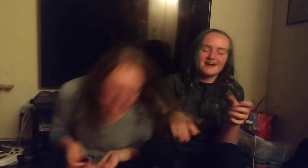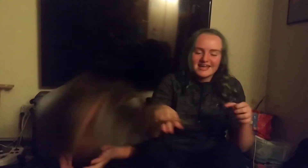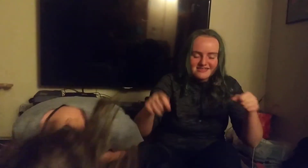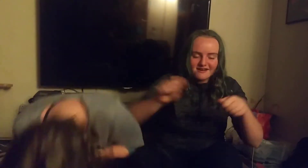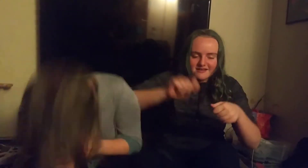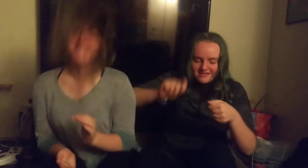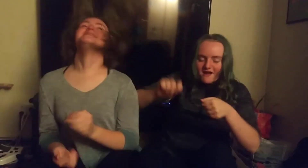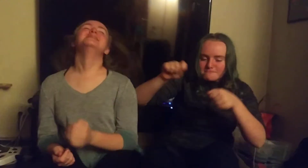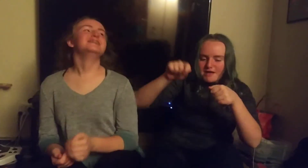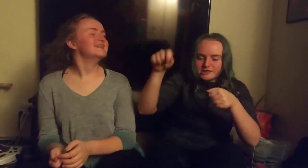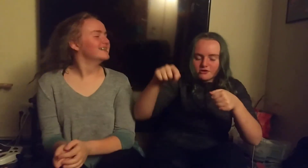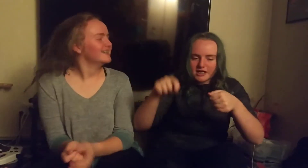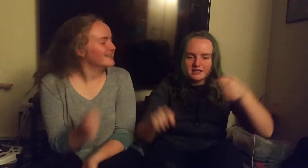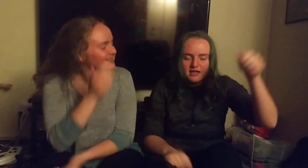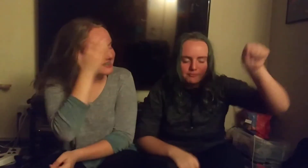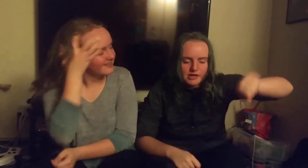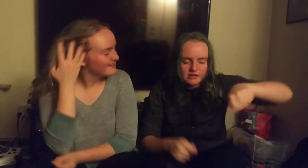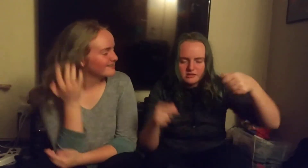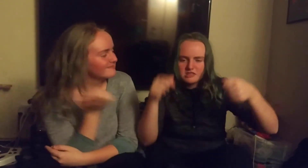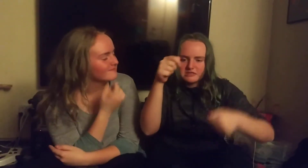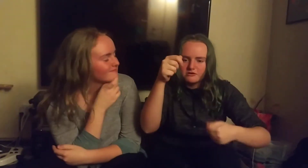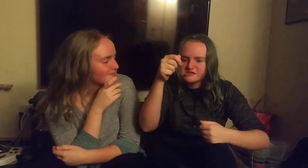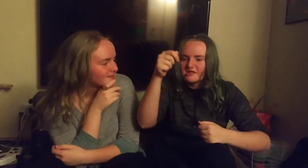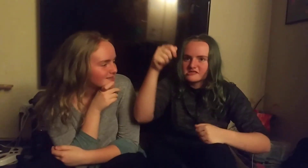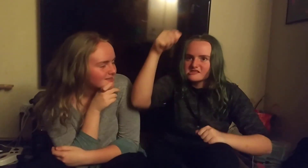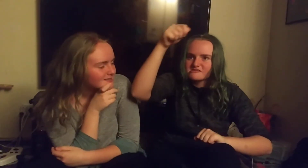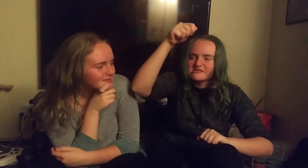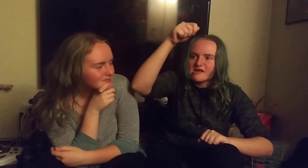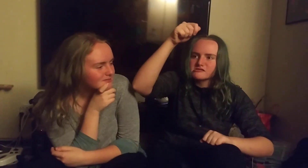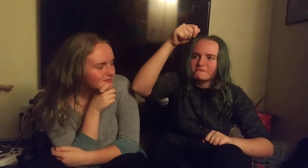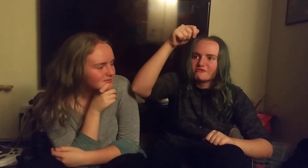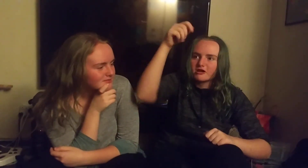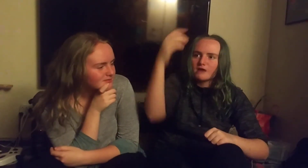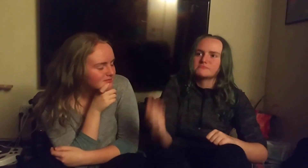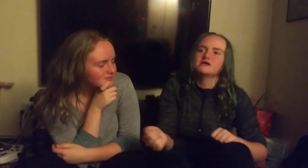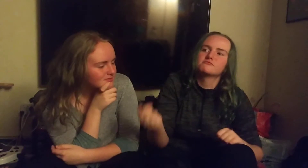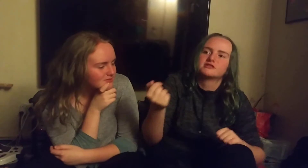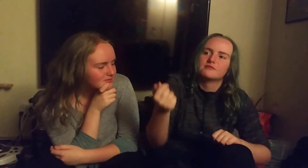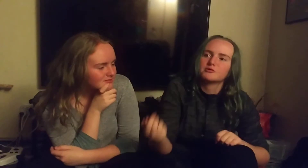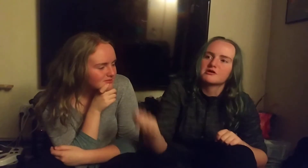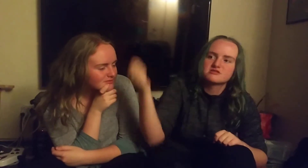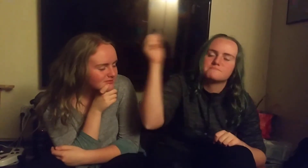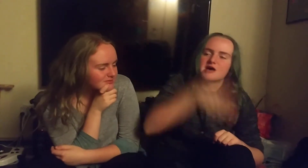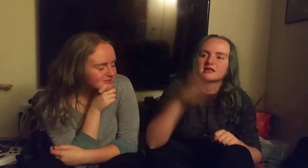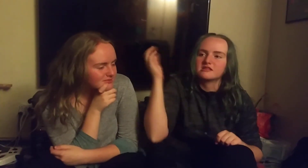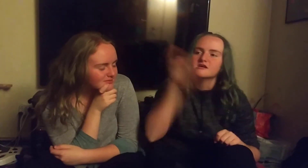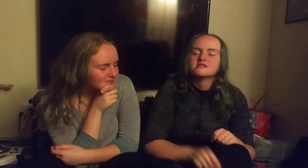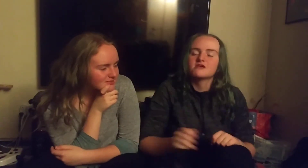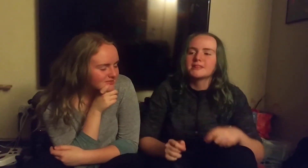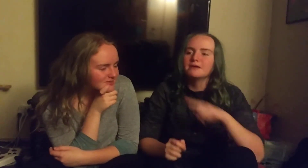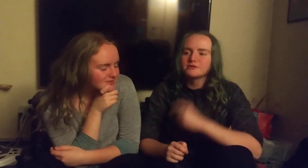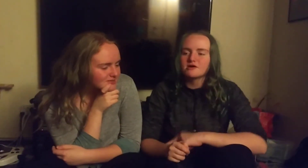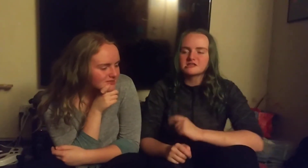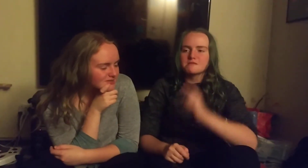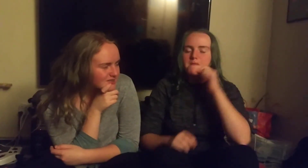So I start measuring, and then I'm like, this is useless. This is less than 4 cups. I might as well dump the rest of the bag in. So I dumped the rest of the bag